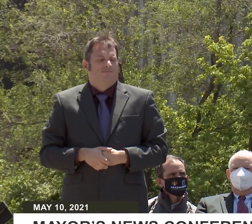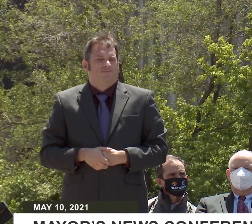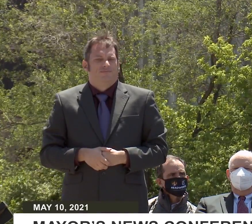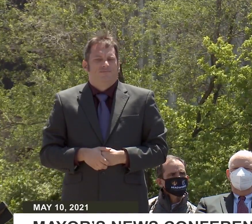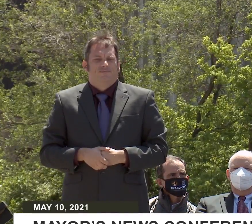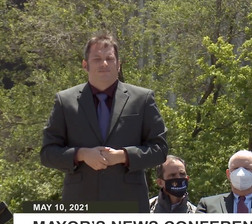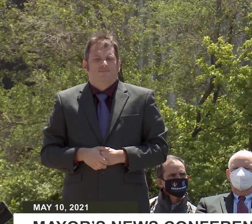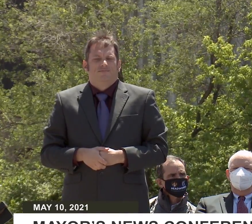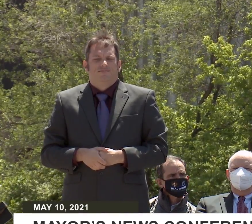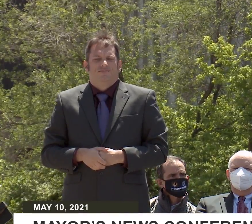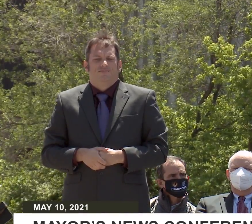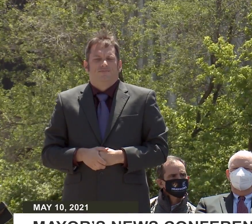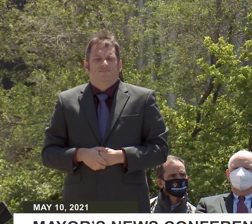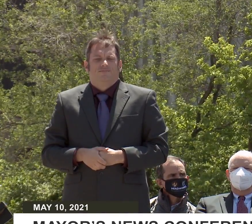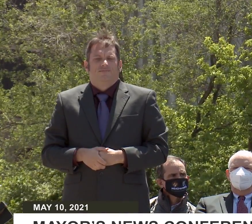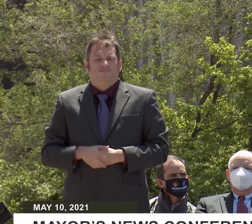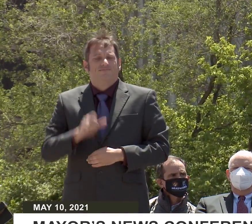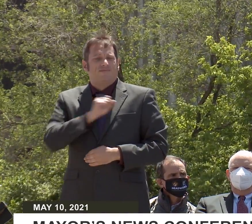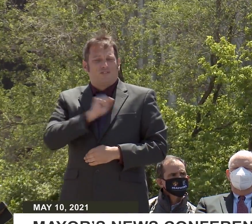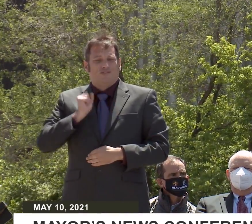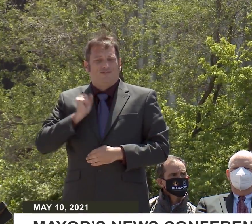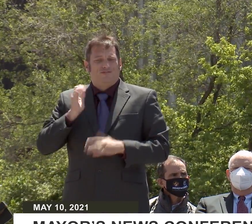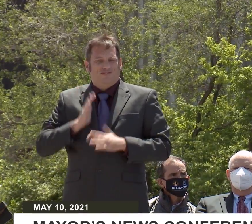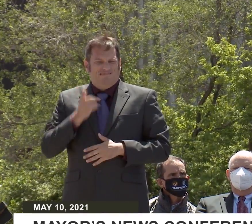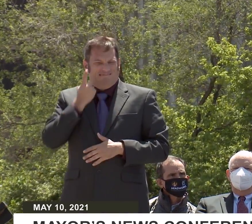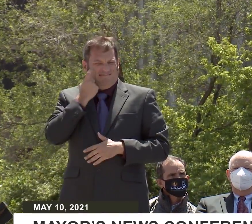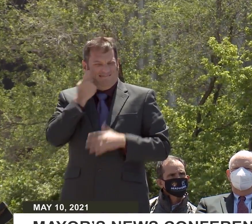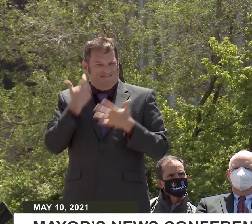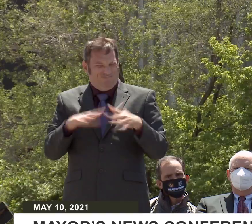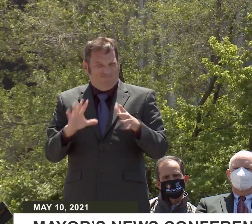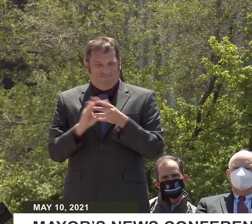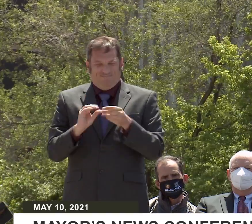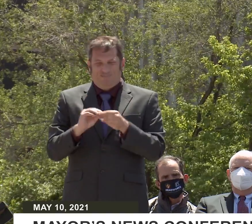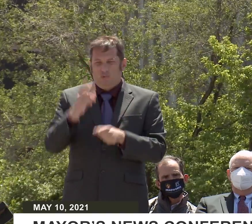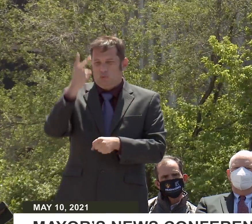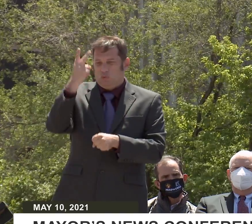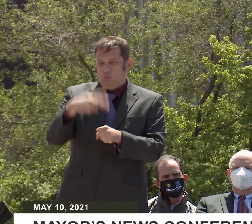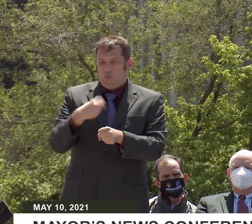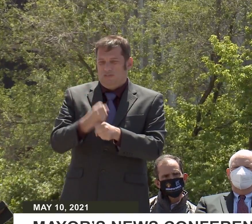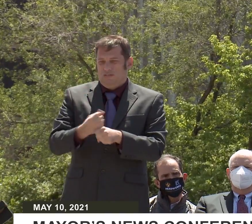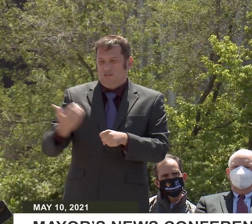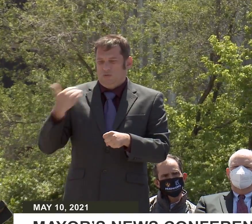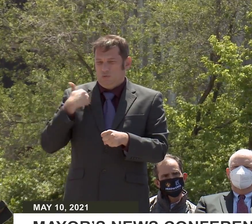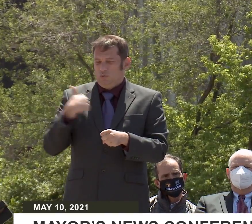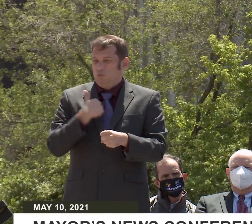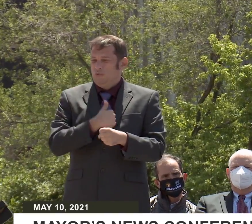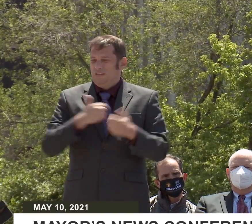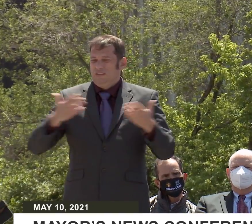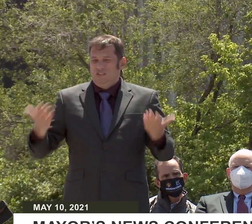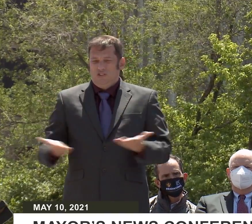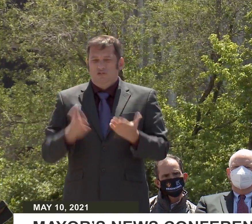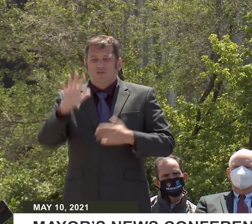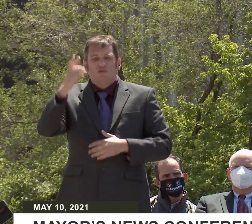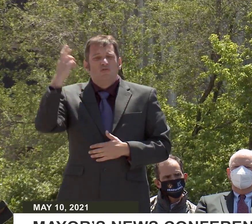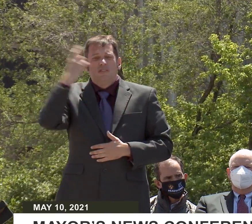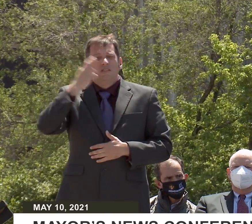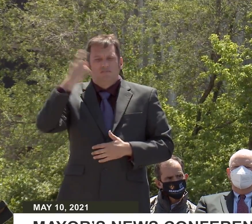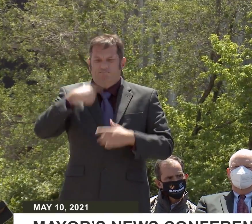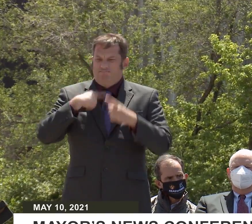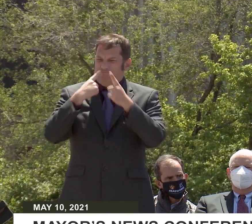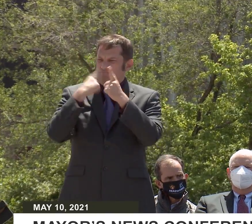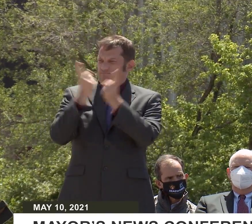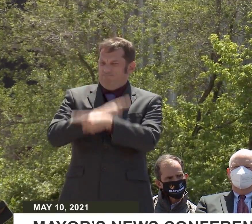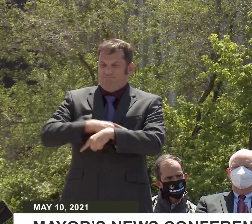Senator Cardin said, it was 2 years ago that we were here to announce the federal WIFIA